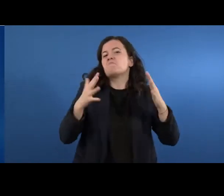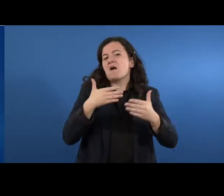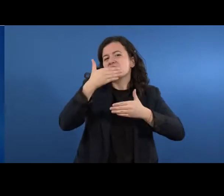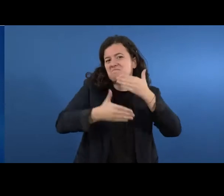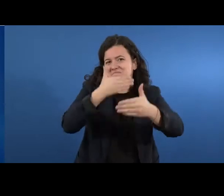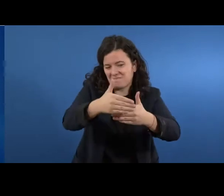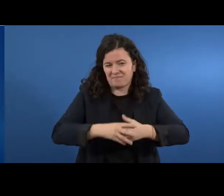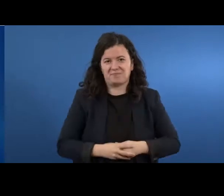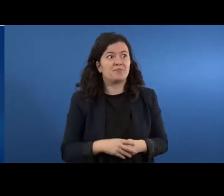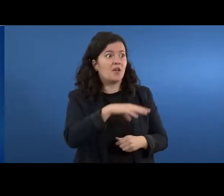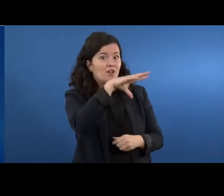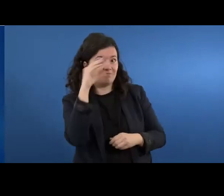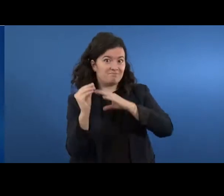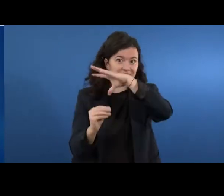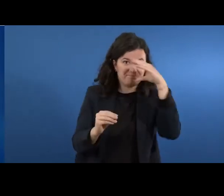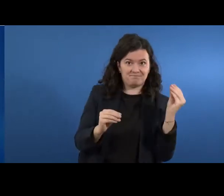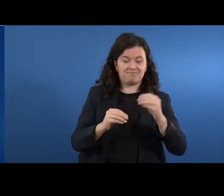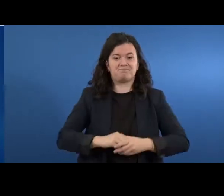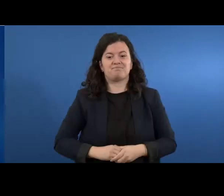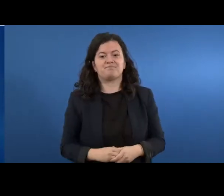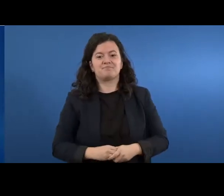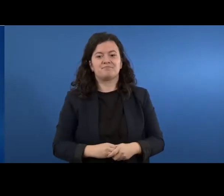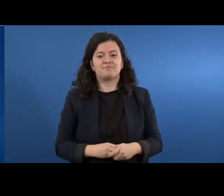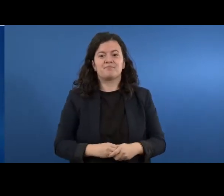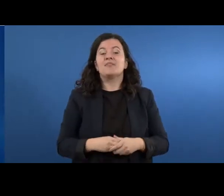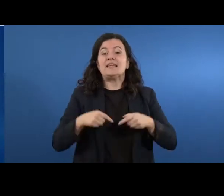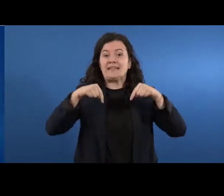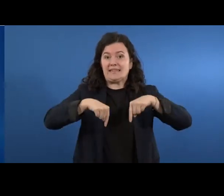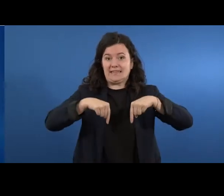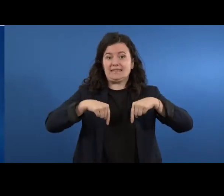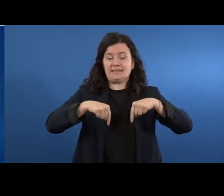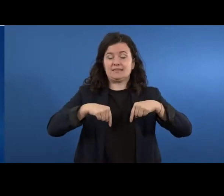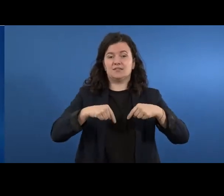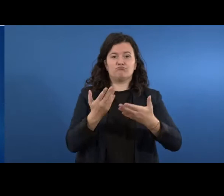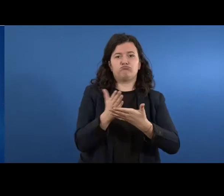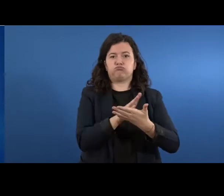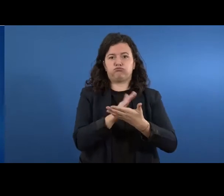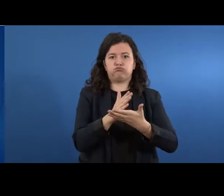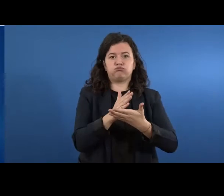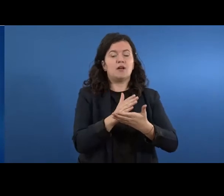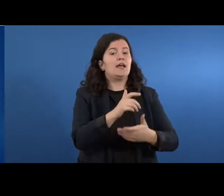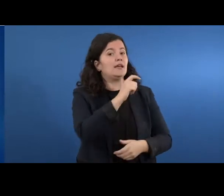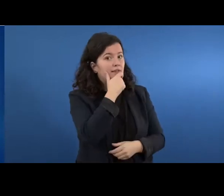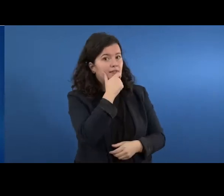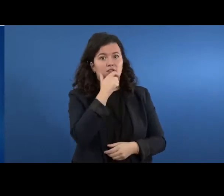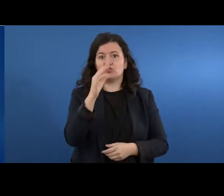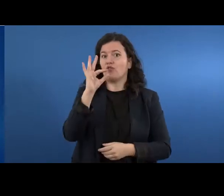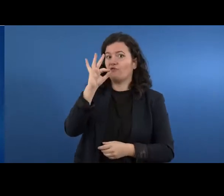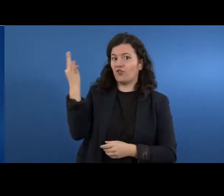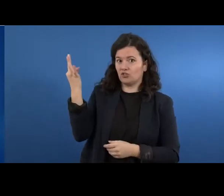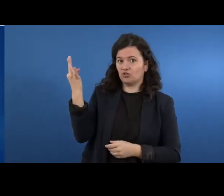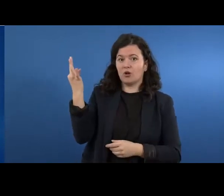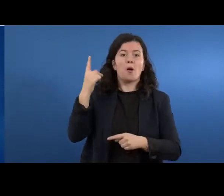This session is being offered with the normal interpretation in English and French, as well as with international sign